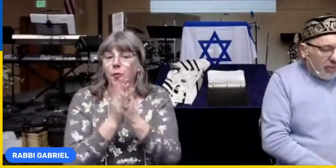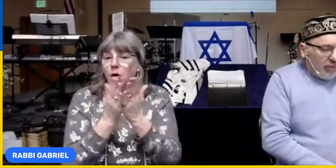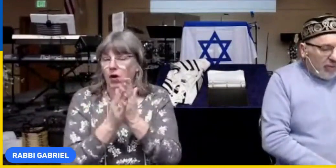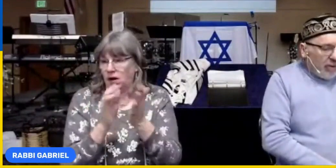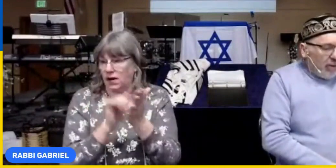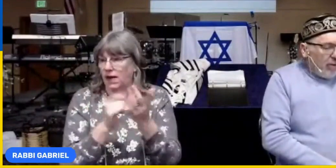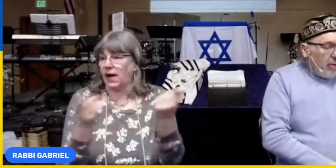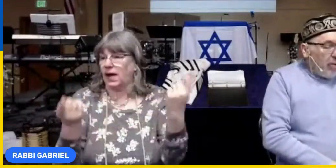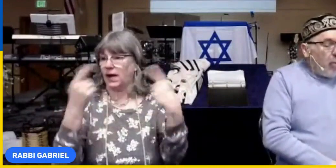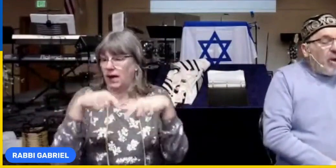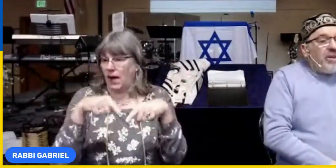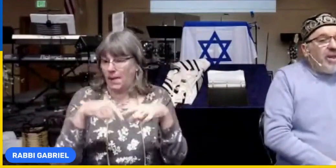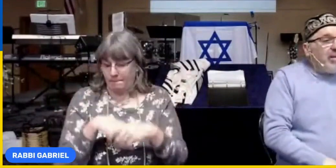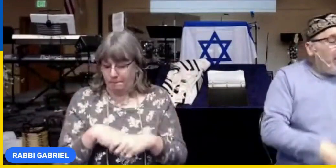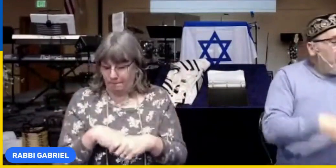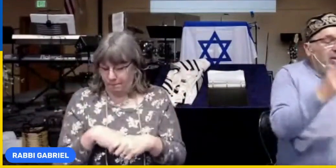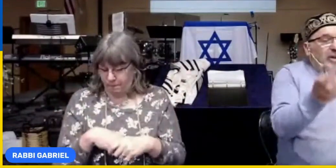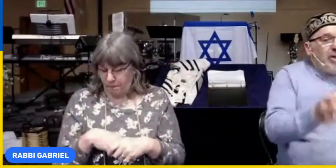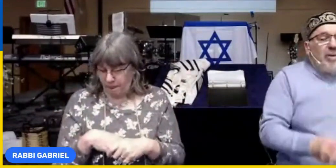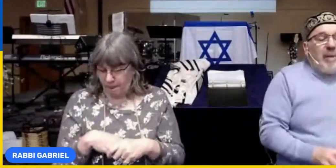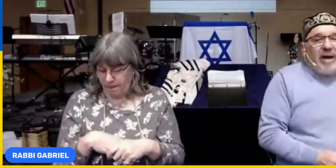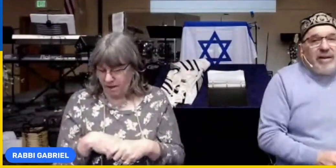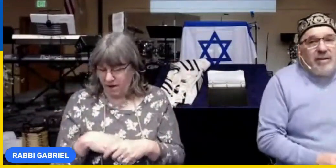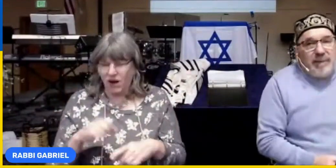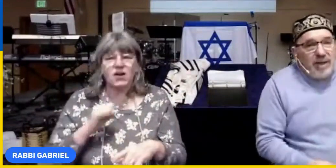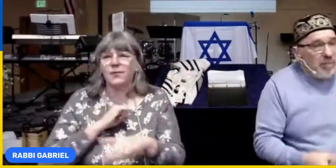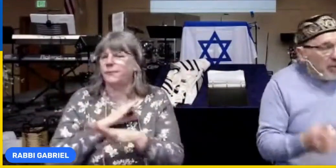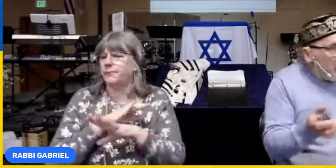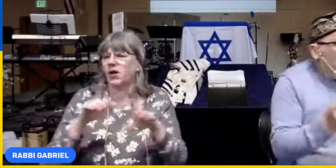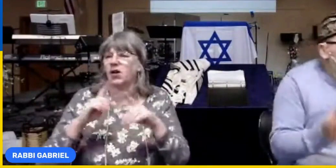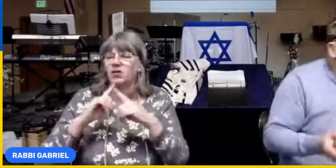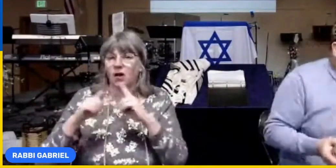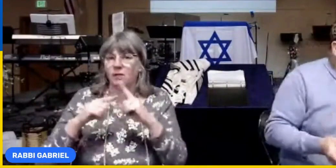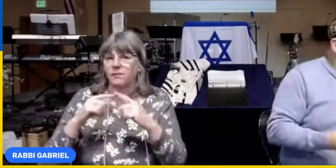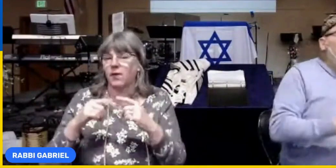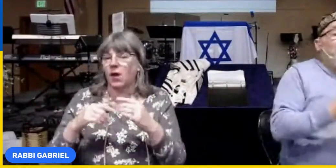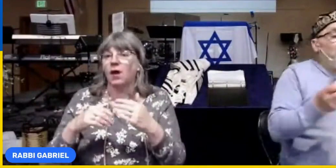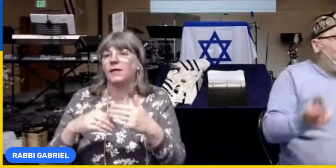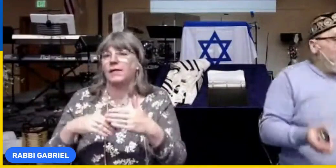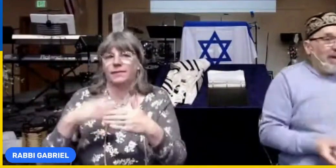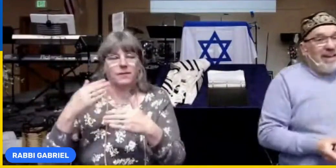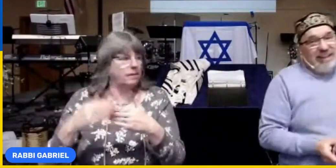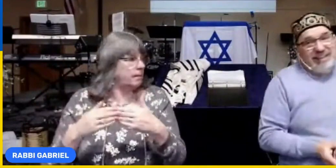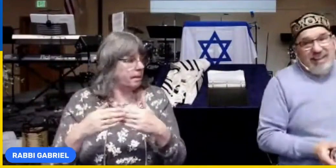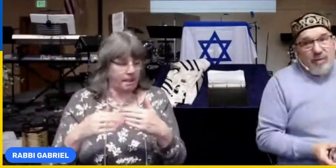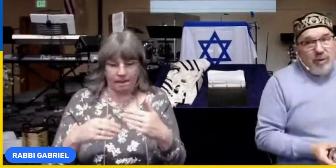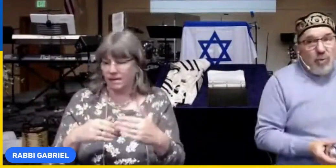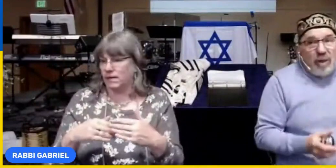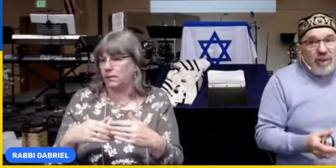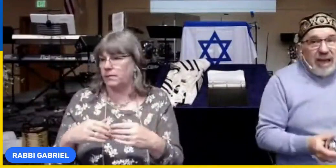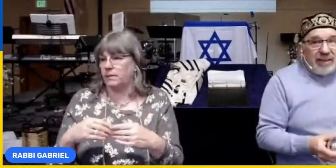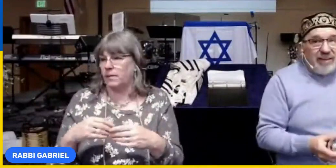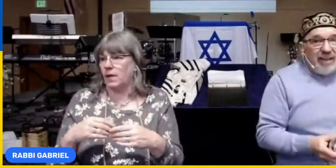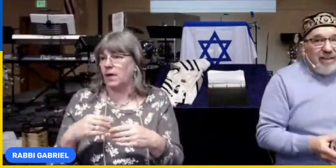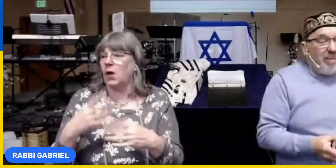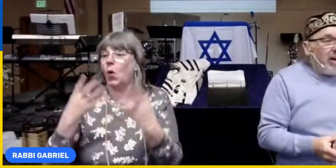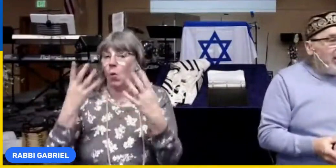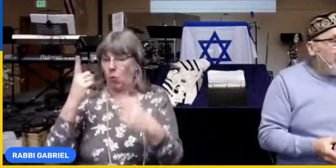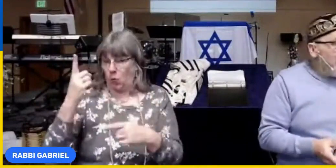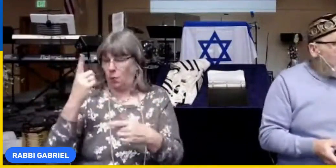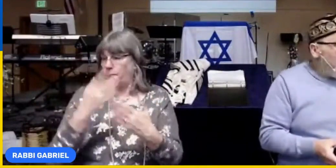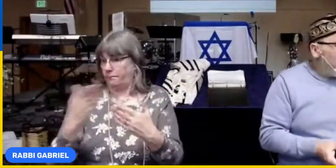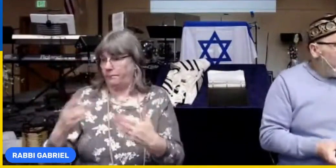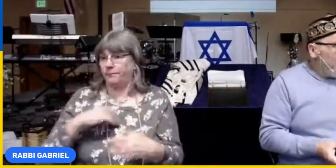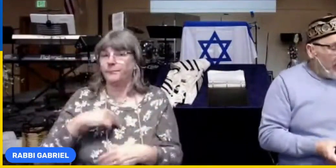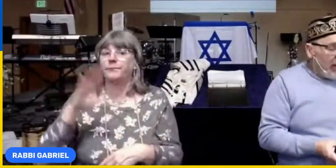So the one thing, so I'm not going to go about it because you're going to read the book, or maybe you already read it, you know. But the one thing I can tell you